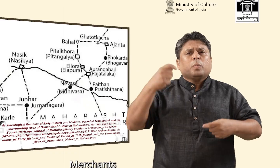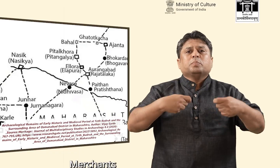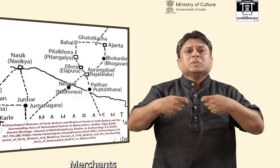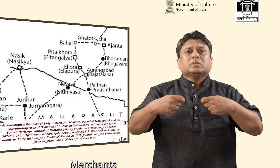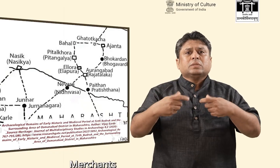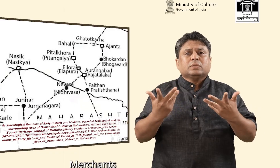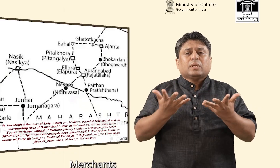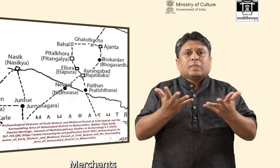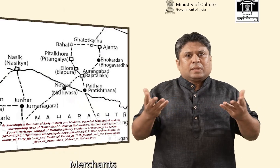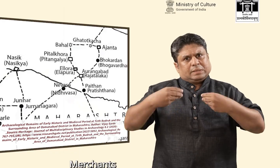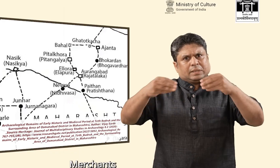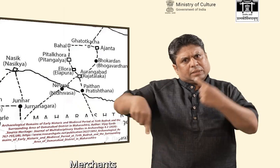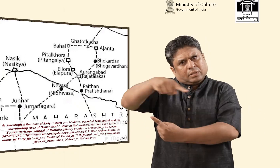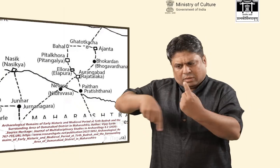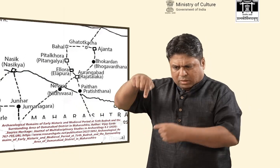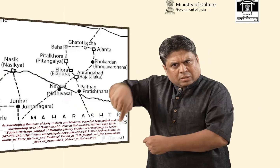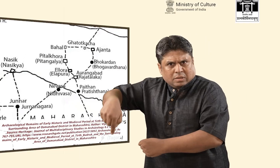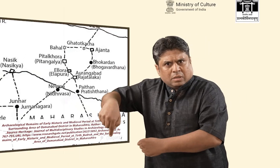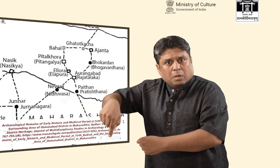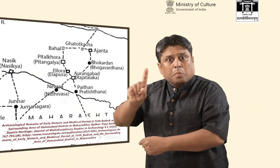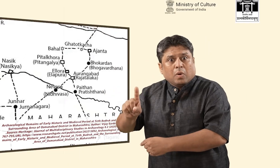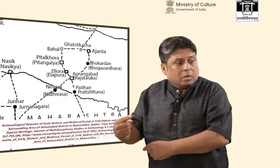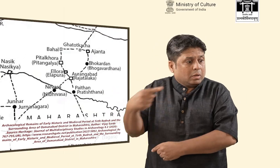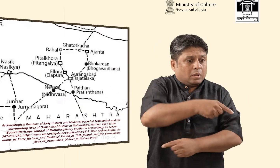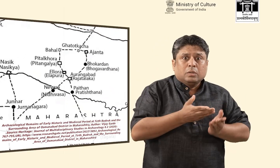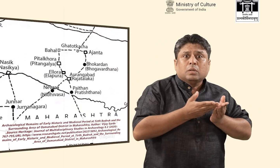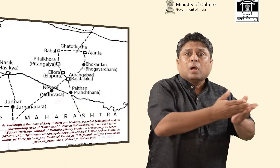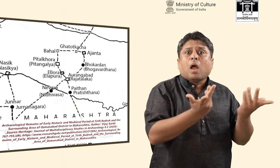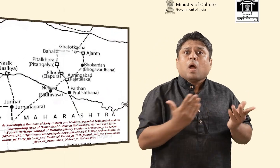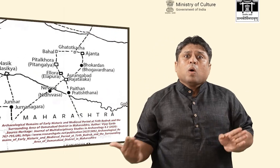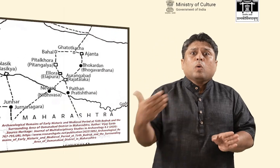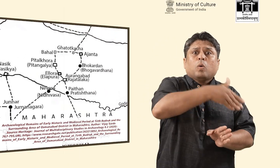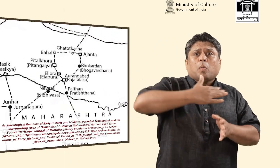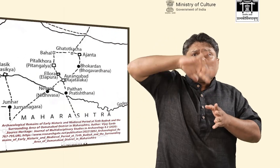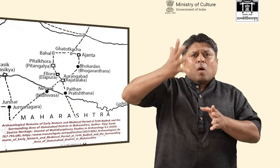Merchants used this route to transport goods between inland markets and coastal ports.